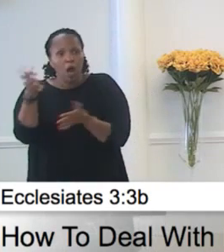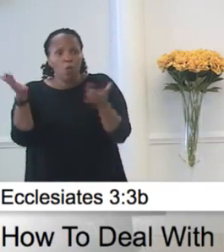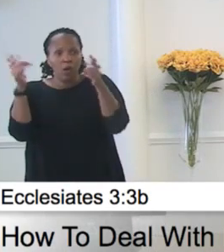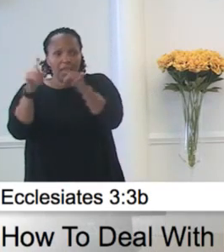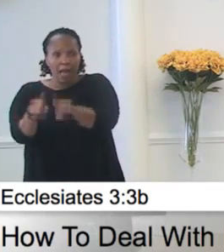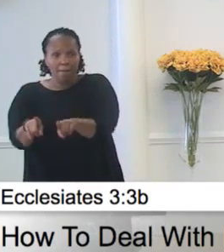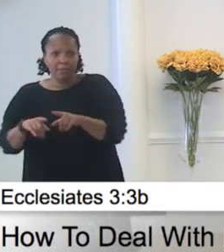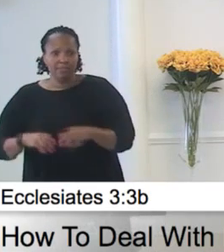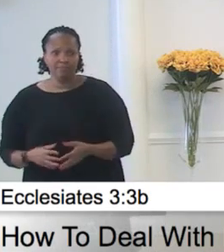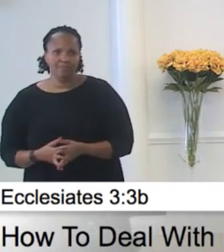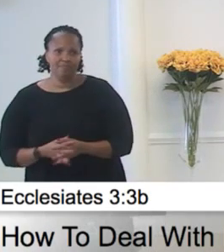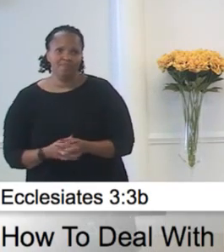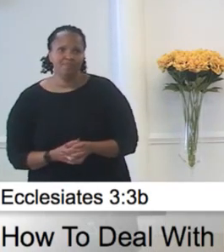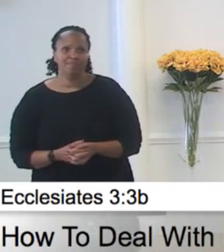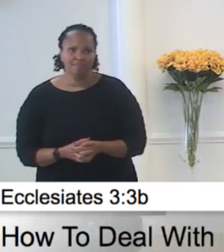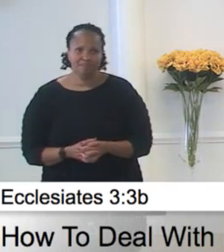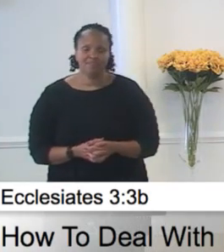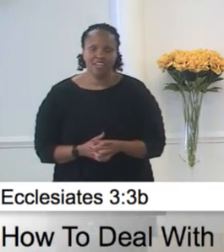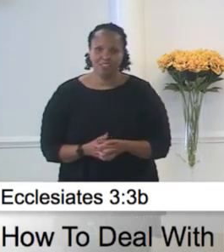getting this.